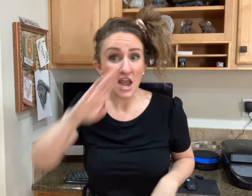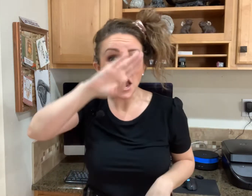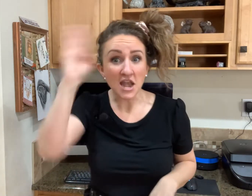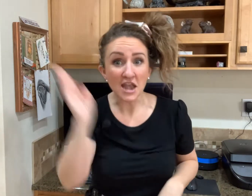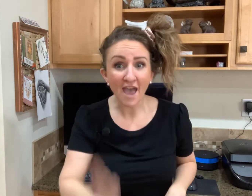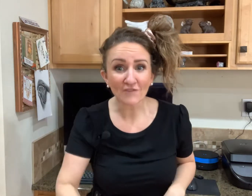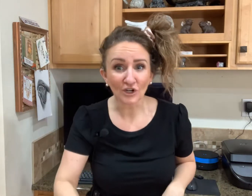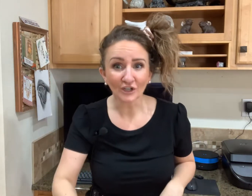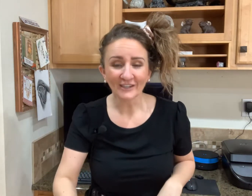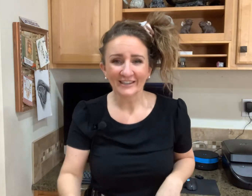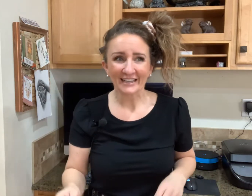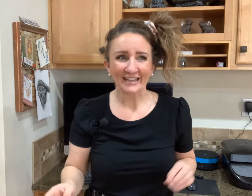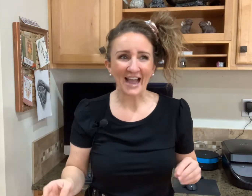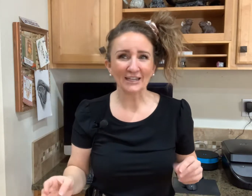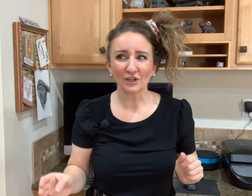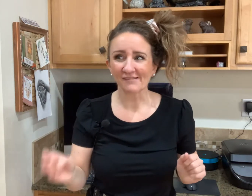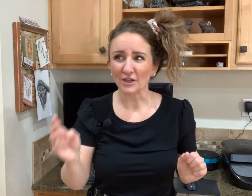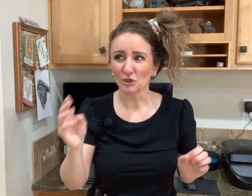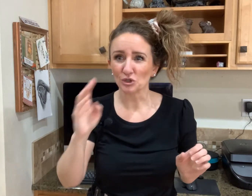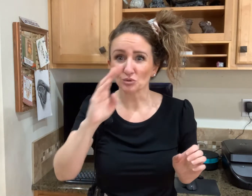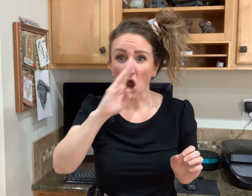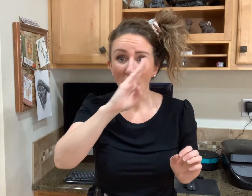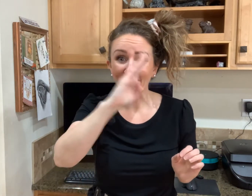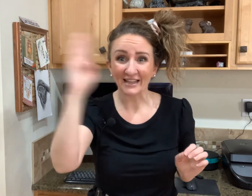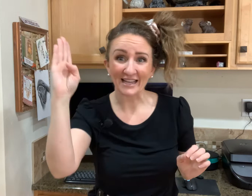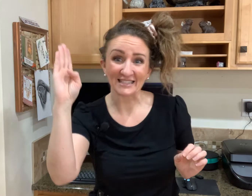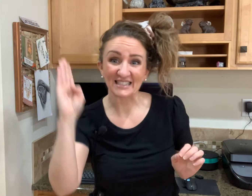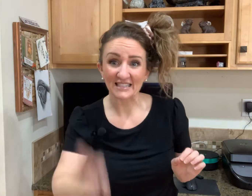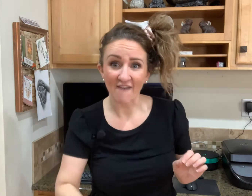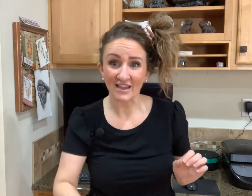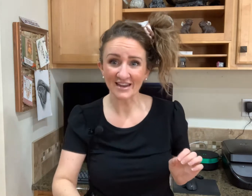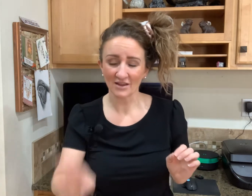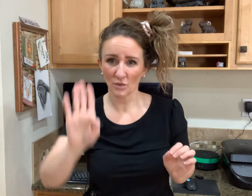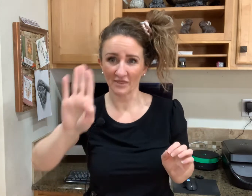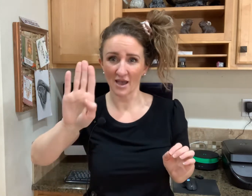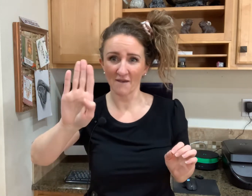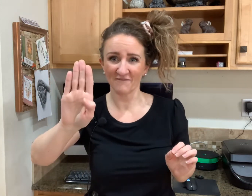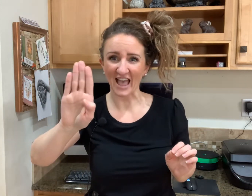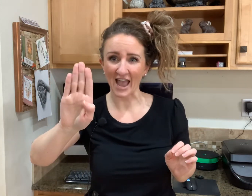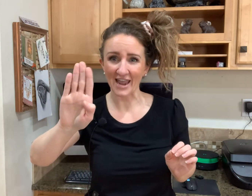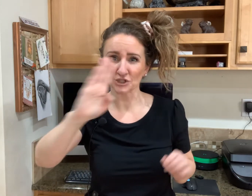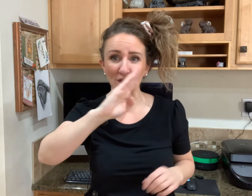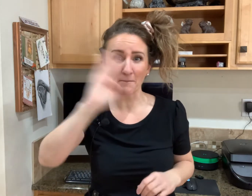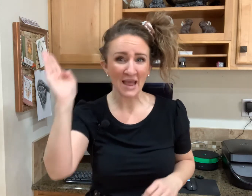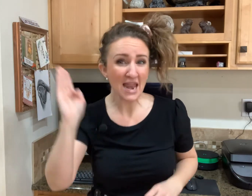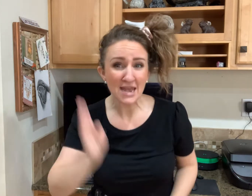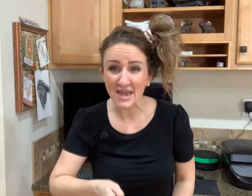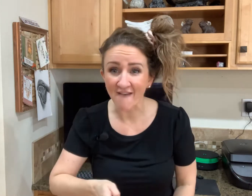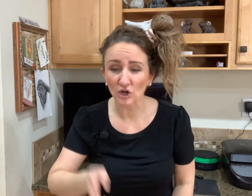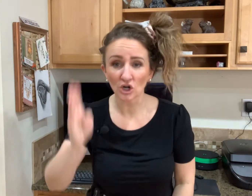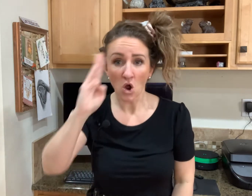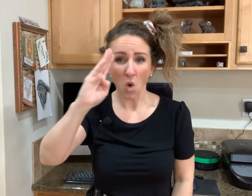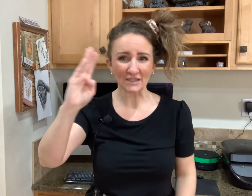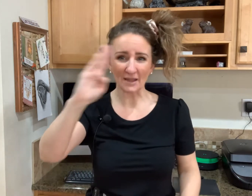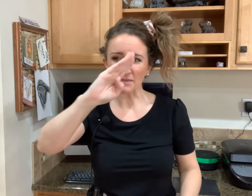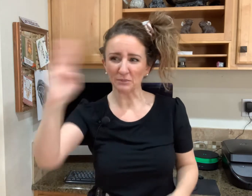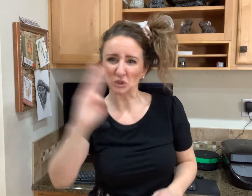then never kind of looks like you're drawing like a 7 with a flat hand shape. Never, or some people do more